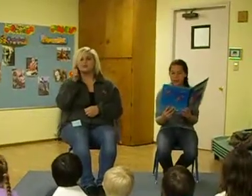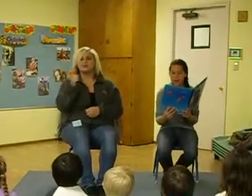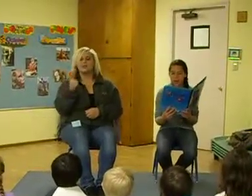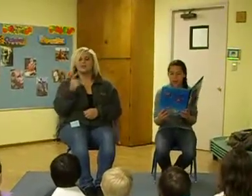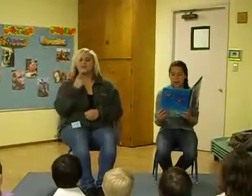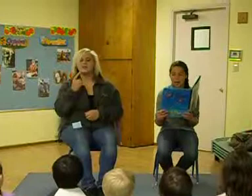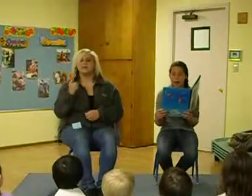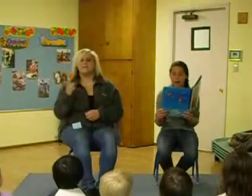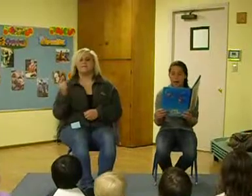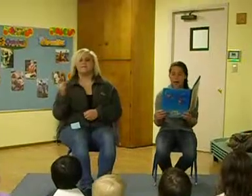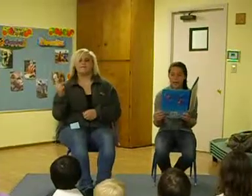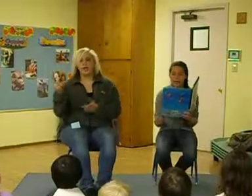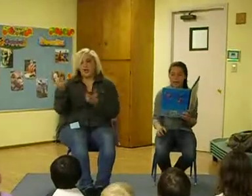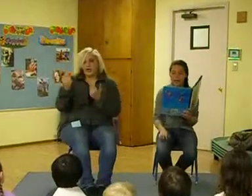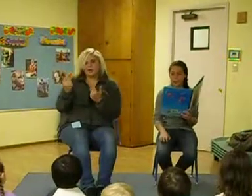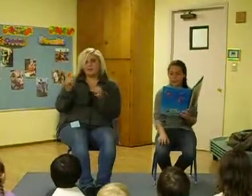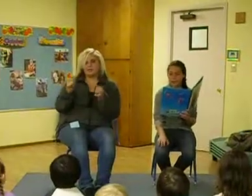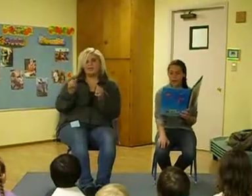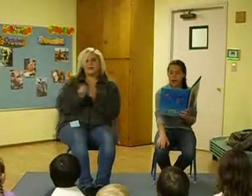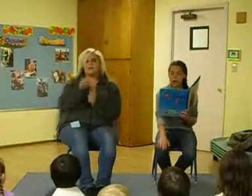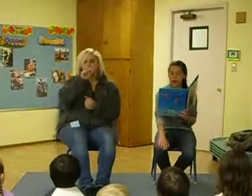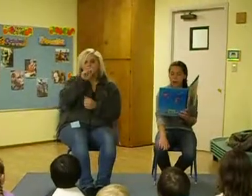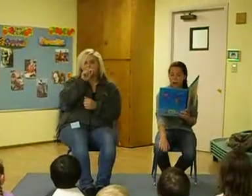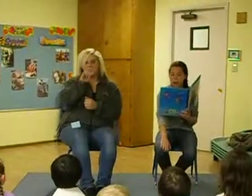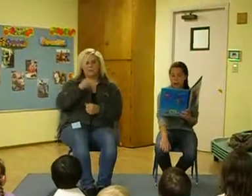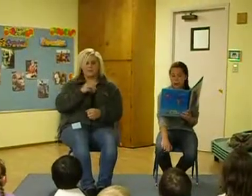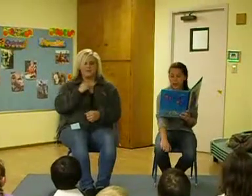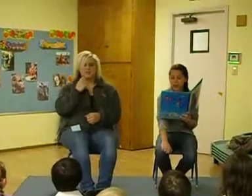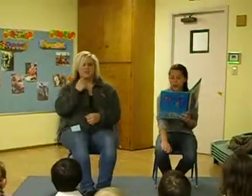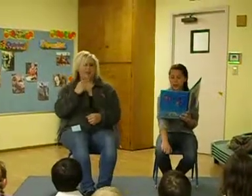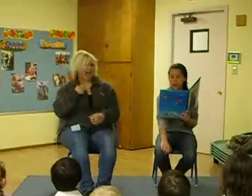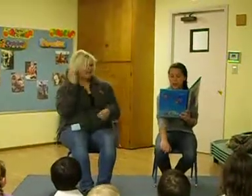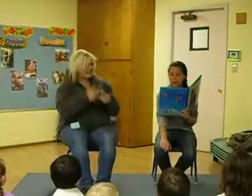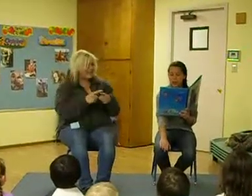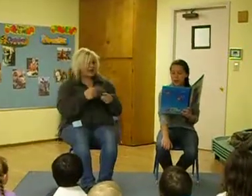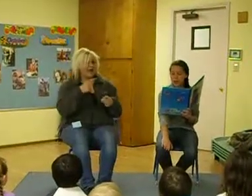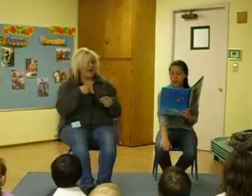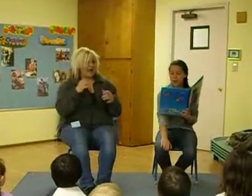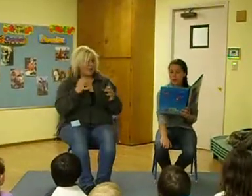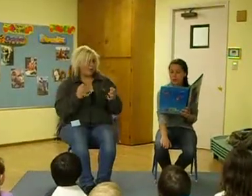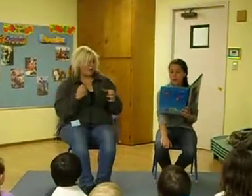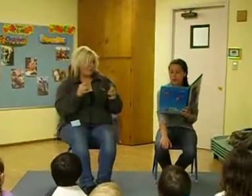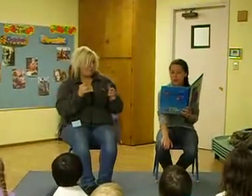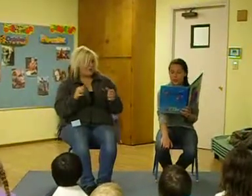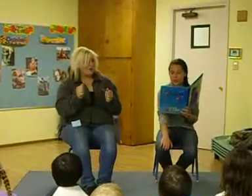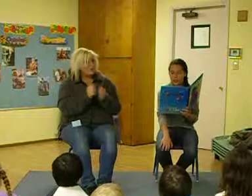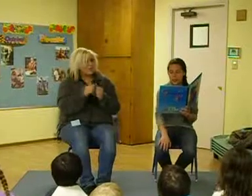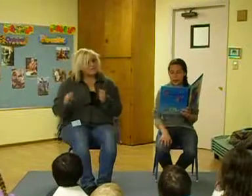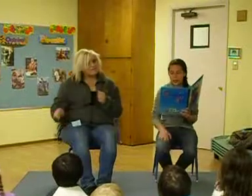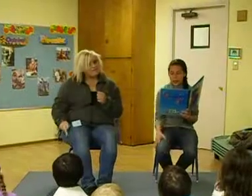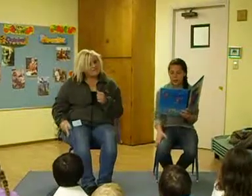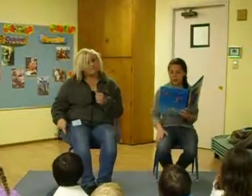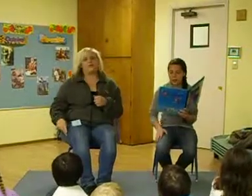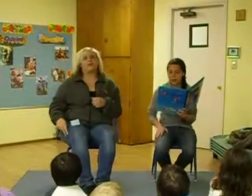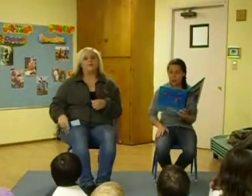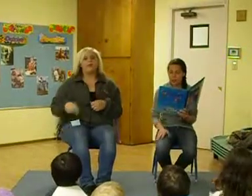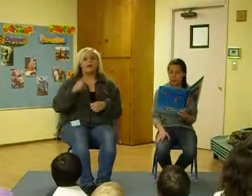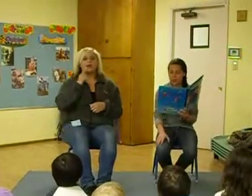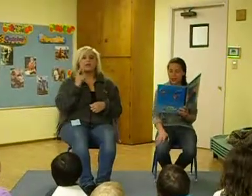dad. I can't, said Max. I want to play with Phantom. He walked and talked so early, said Captain Lightning. I